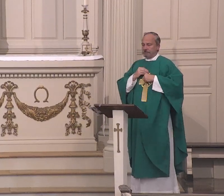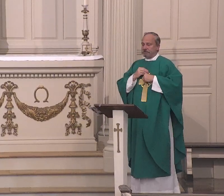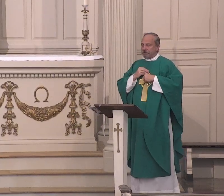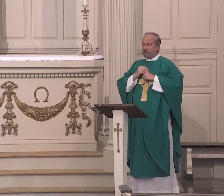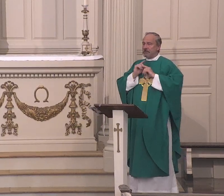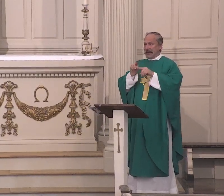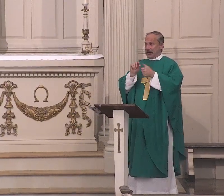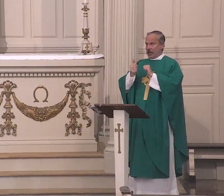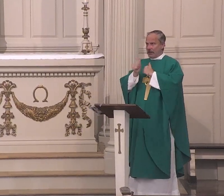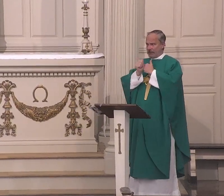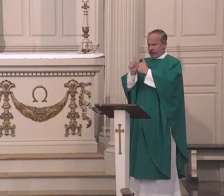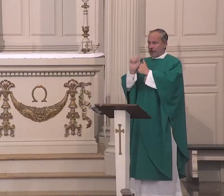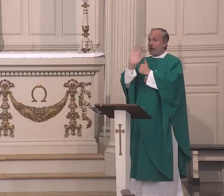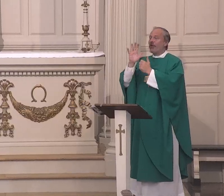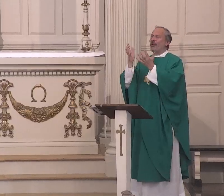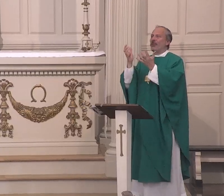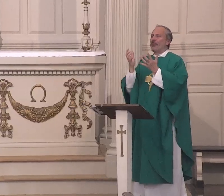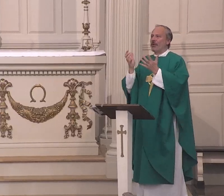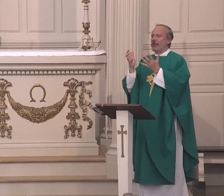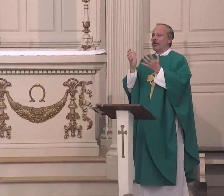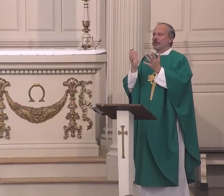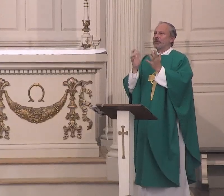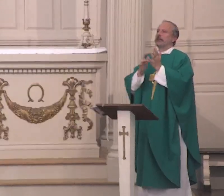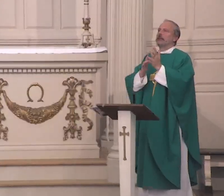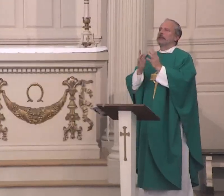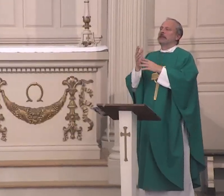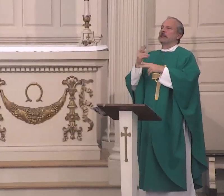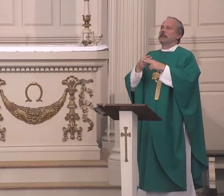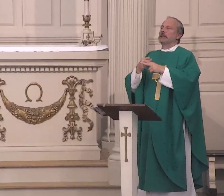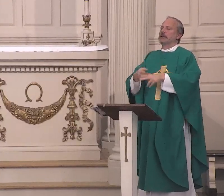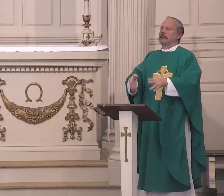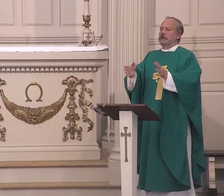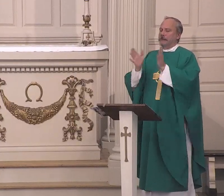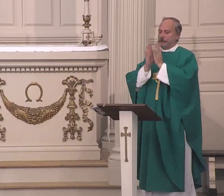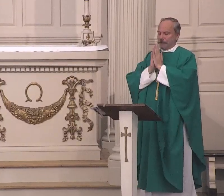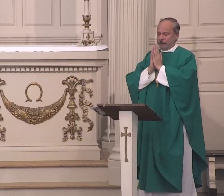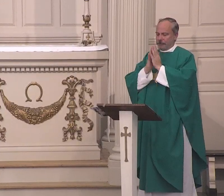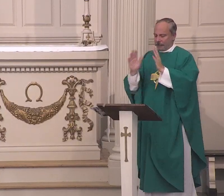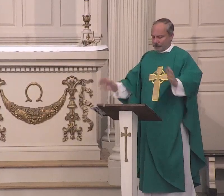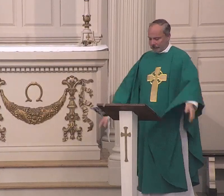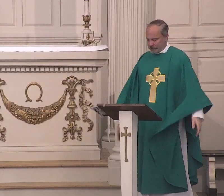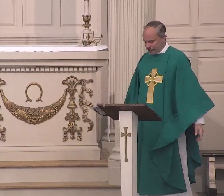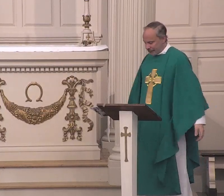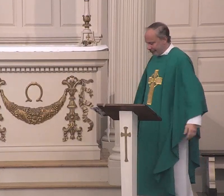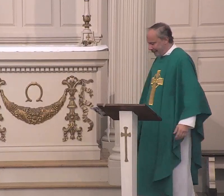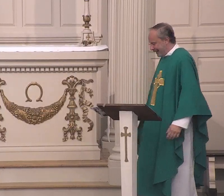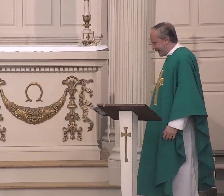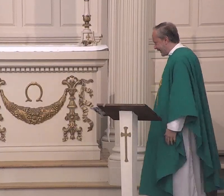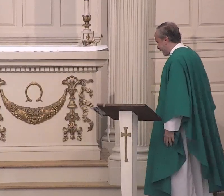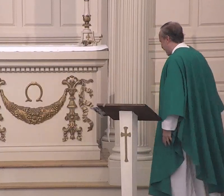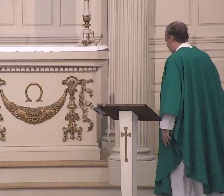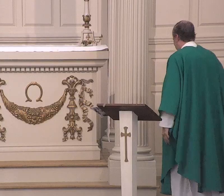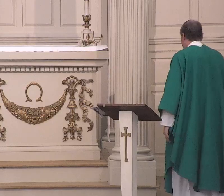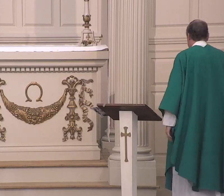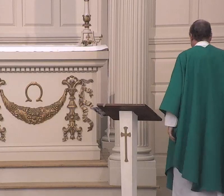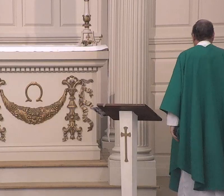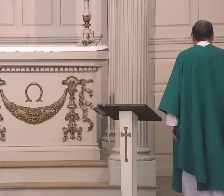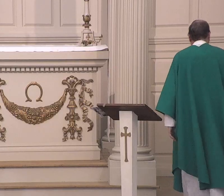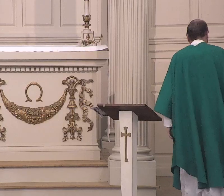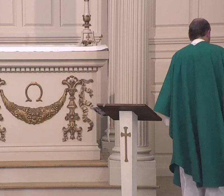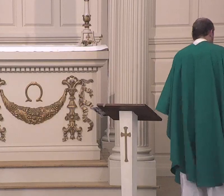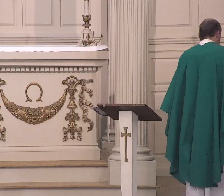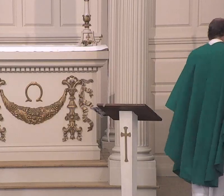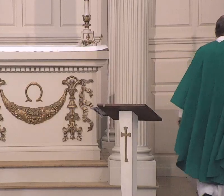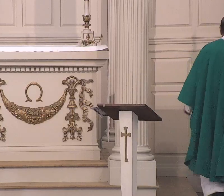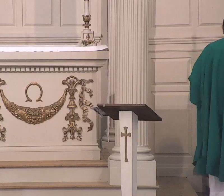Almighty God, we thank you for hearing and answering our prayers according to your will. In Jesus' name, amen.